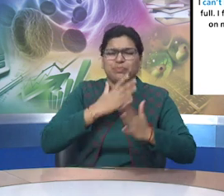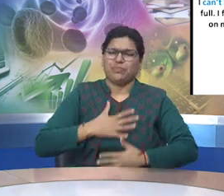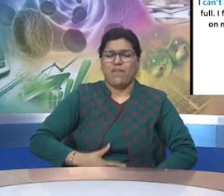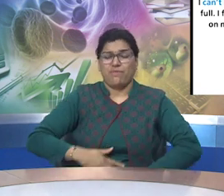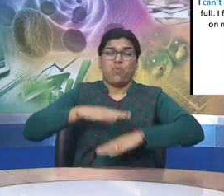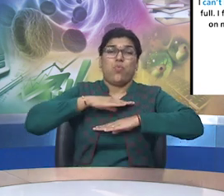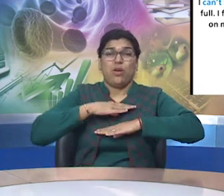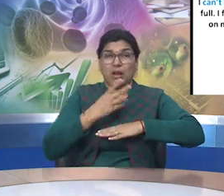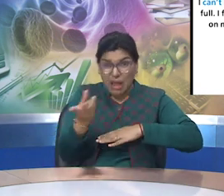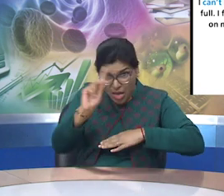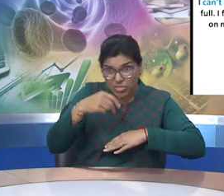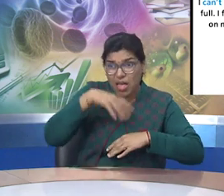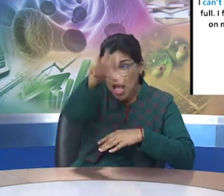too full.